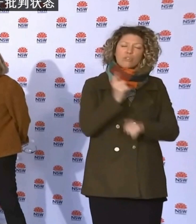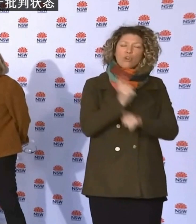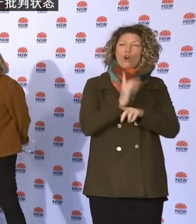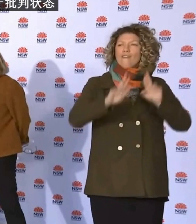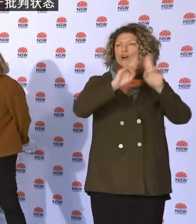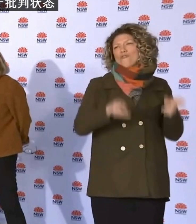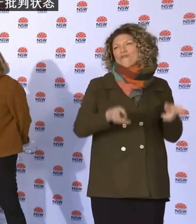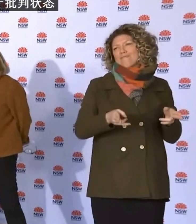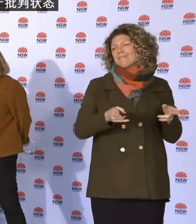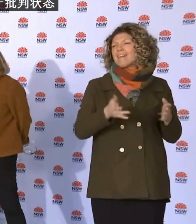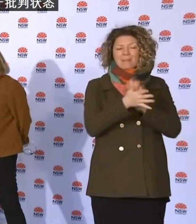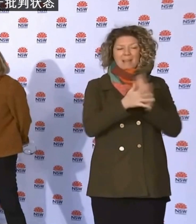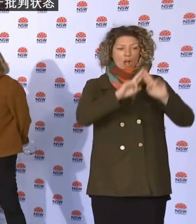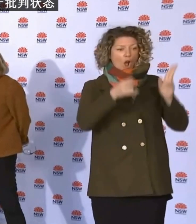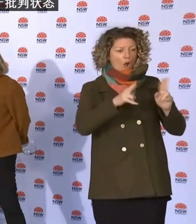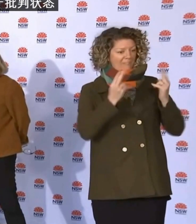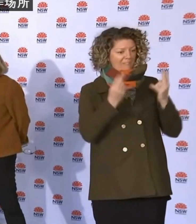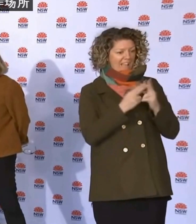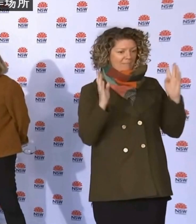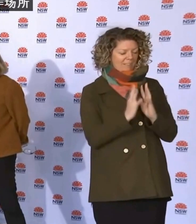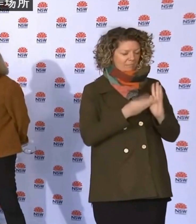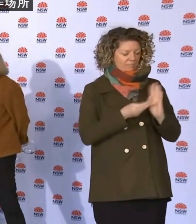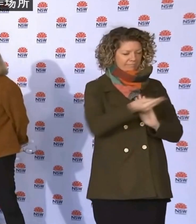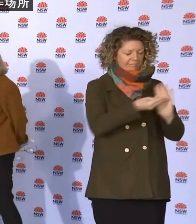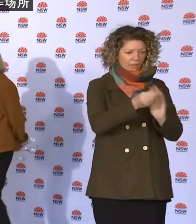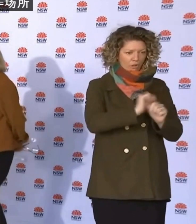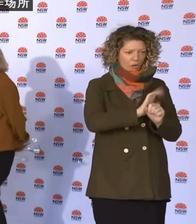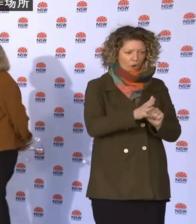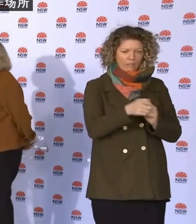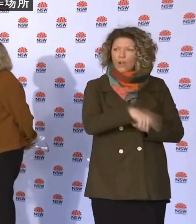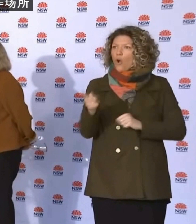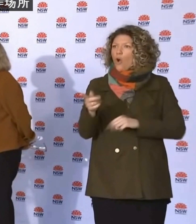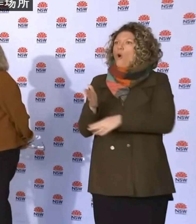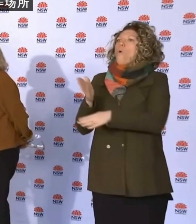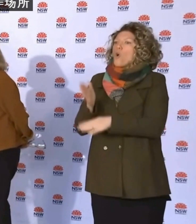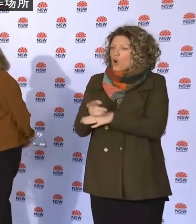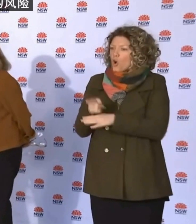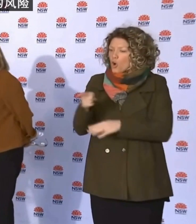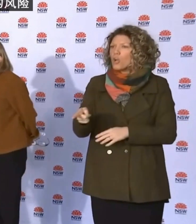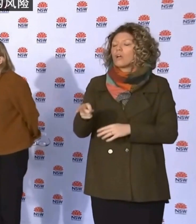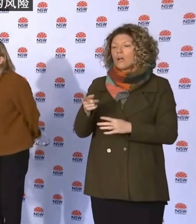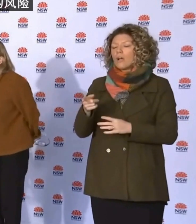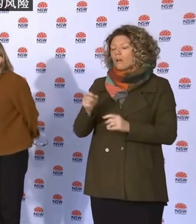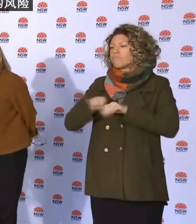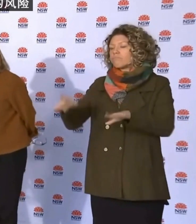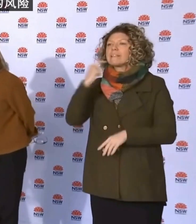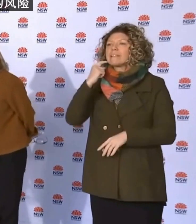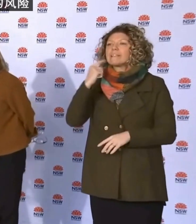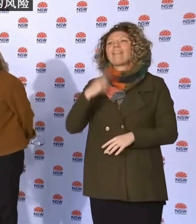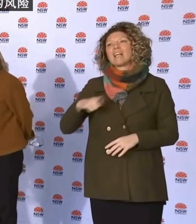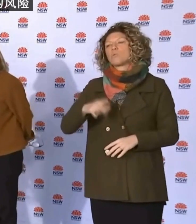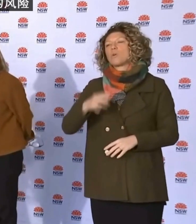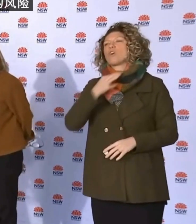workplaces, even though we're down to critical things, even though we're down to critical workplaces, that's where the risk